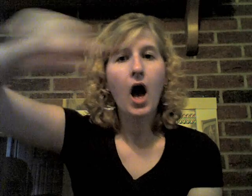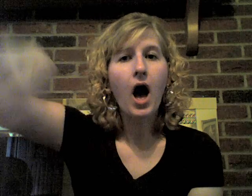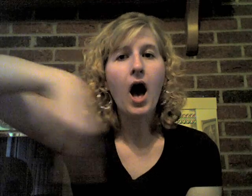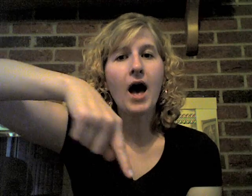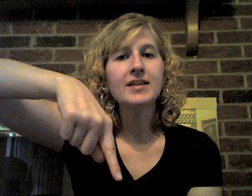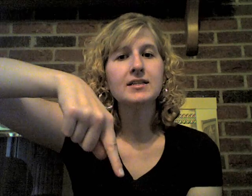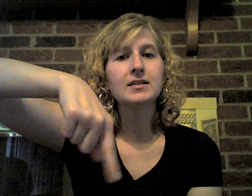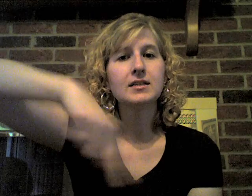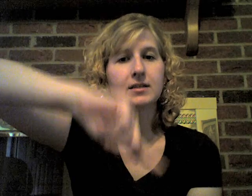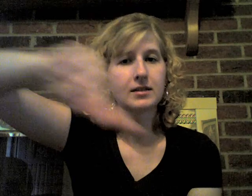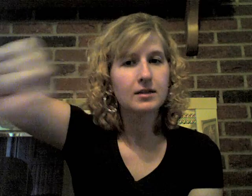us,